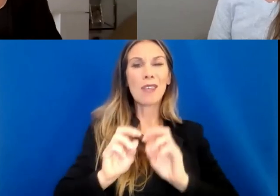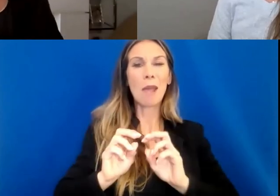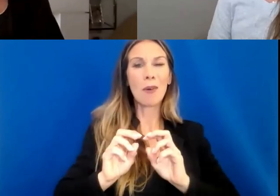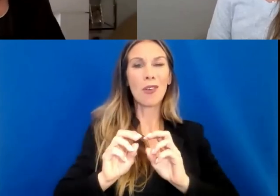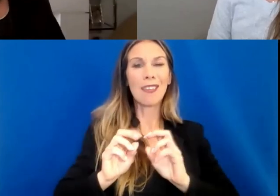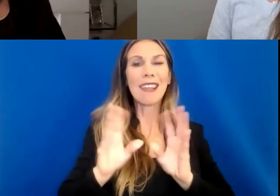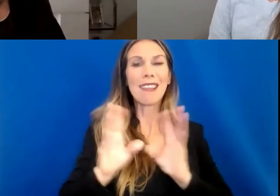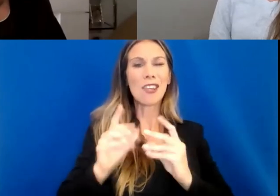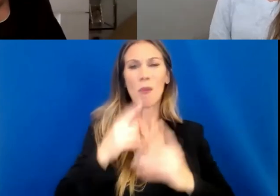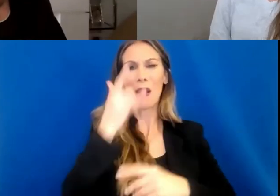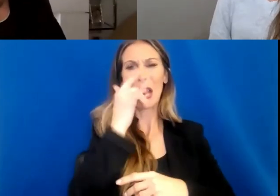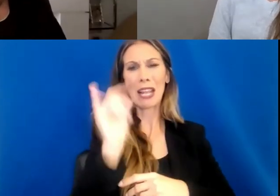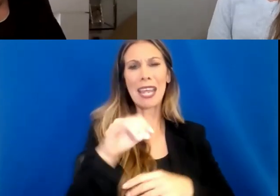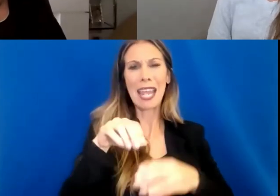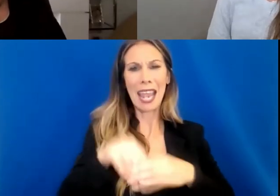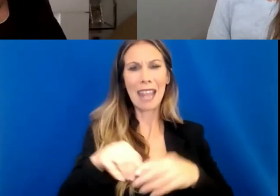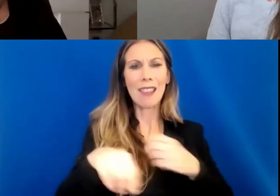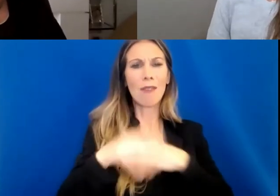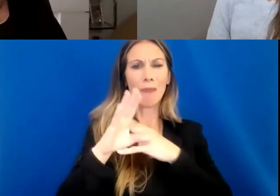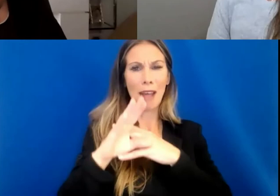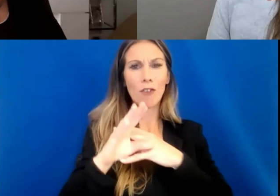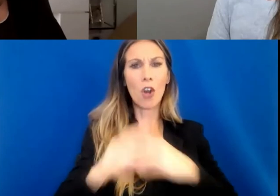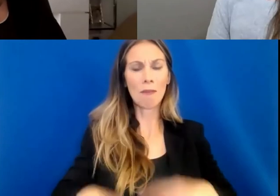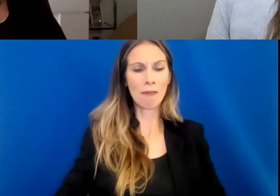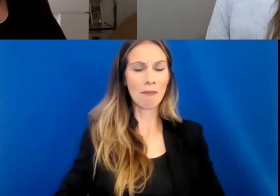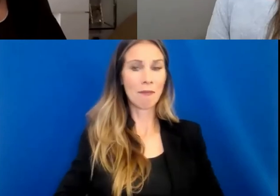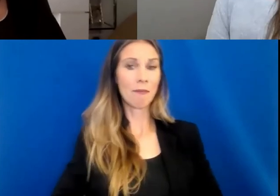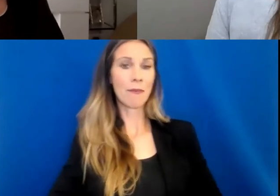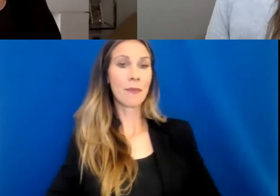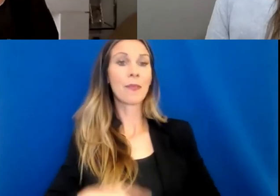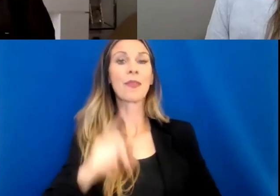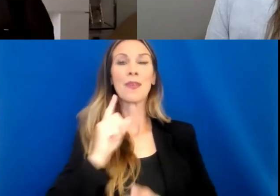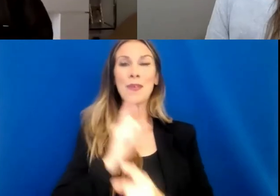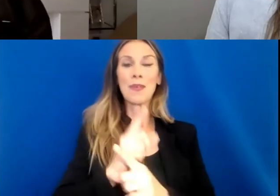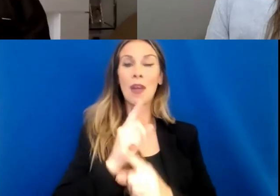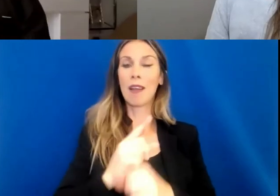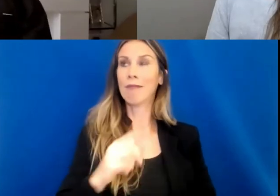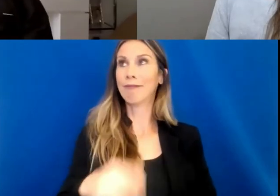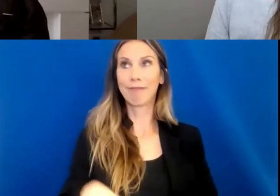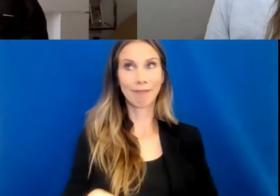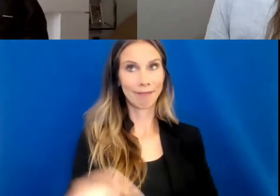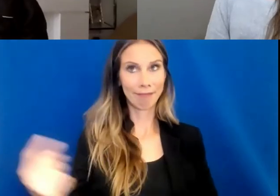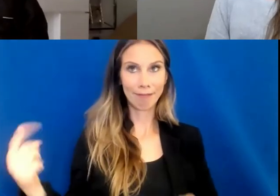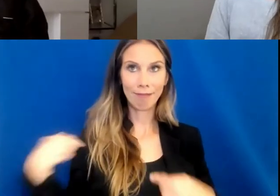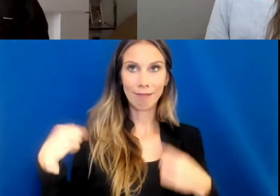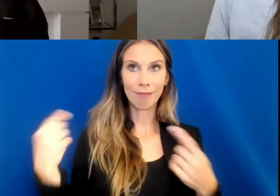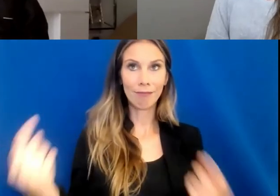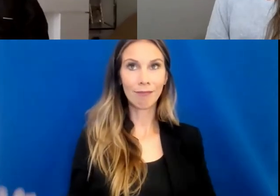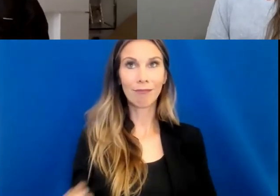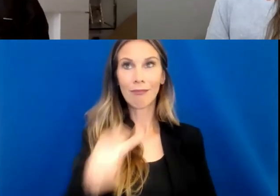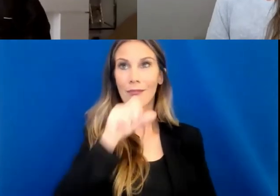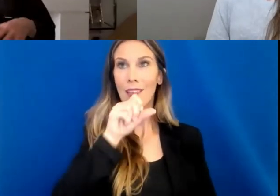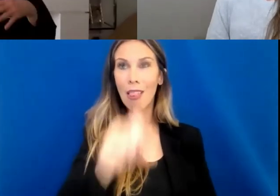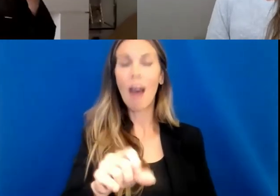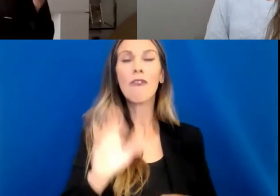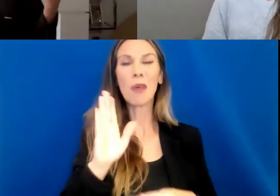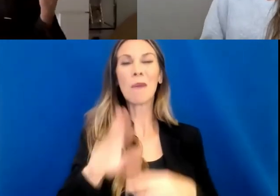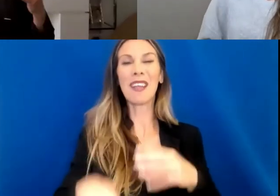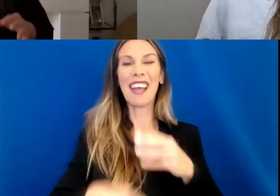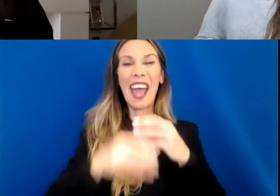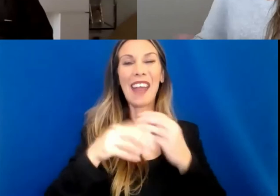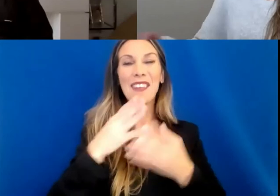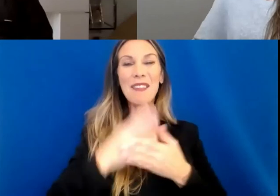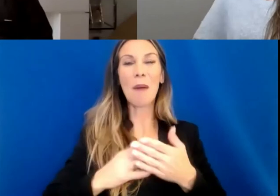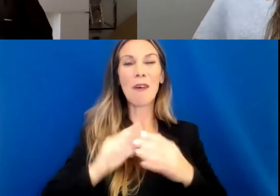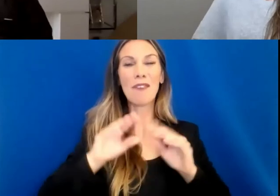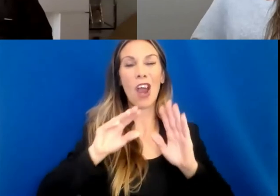in the platform. Yeah, I always love, and we're going to put up the some of the